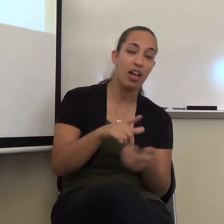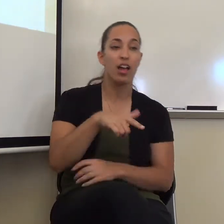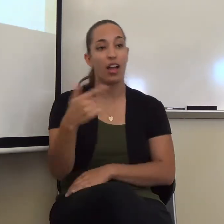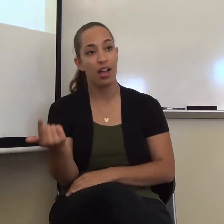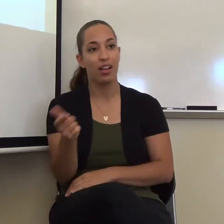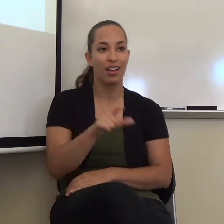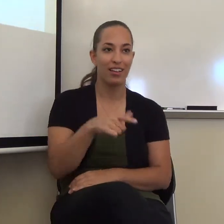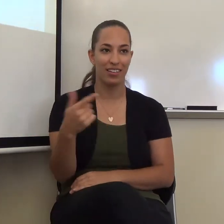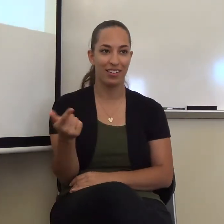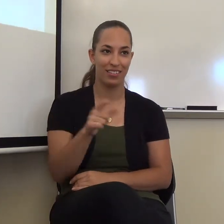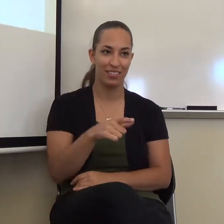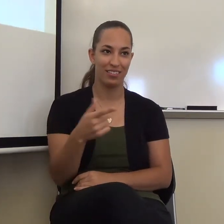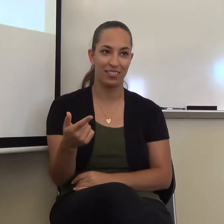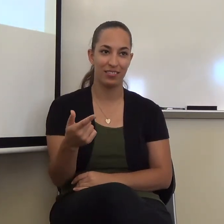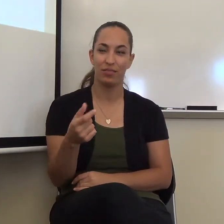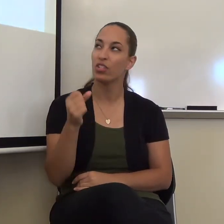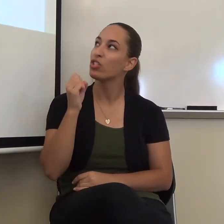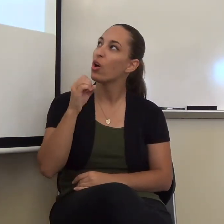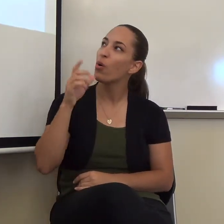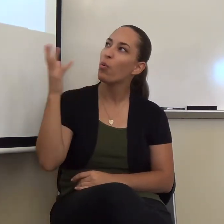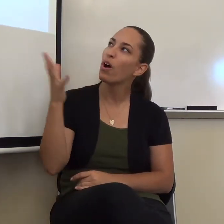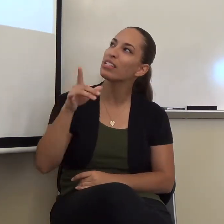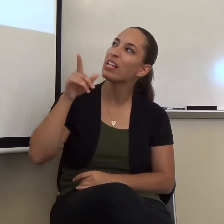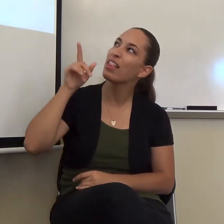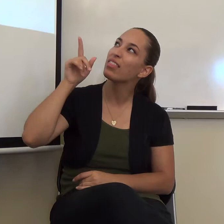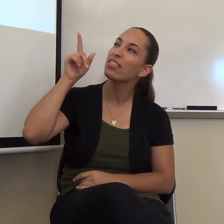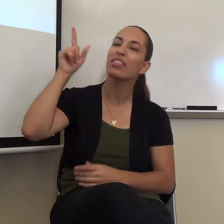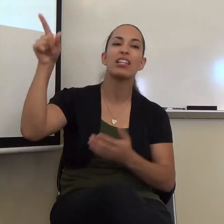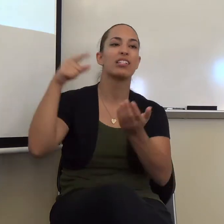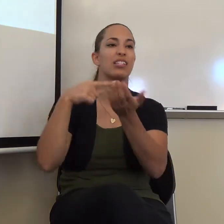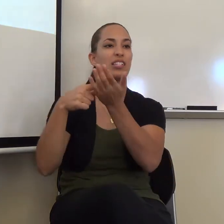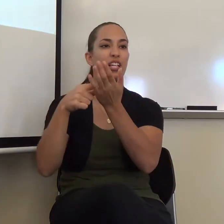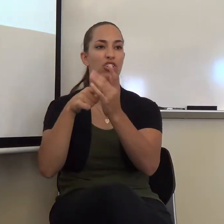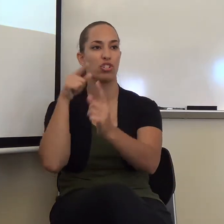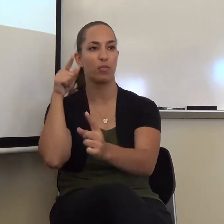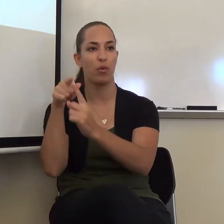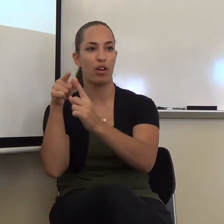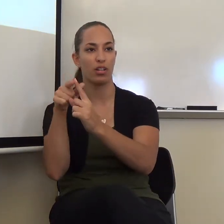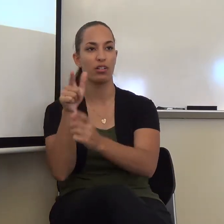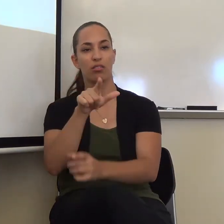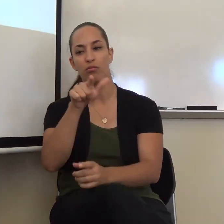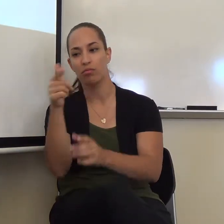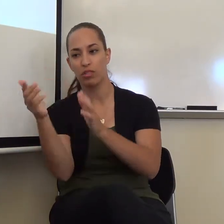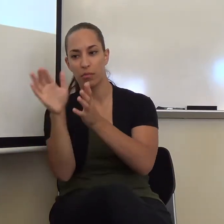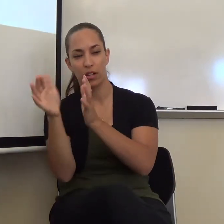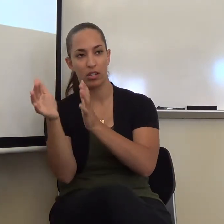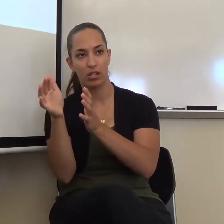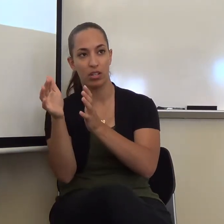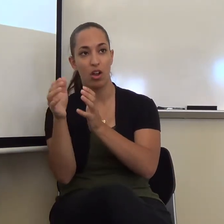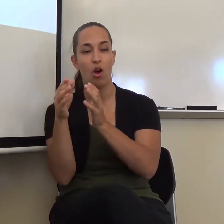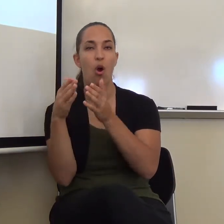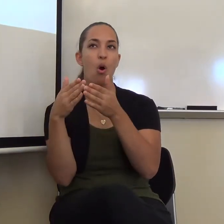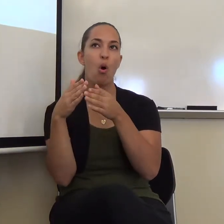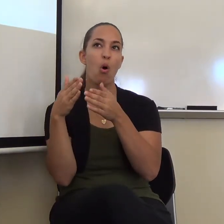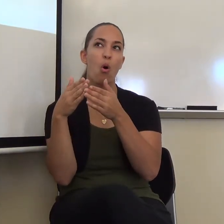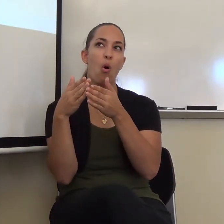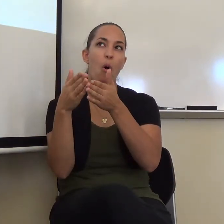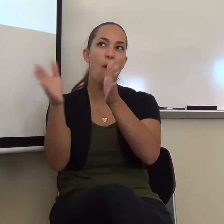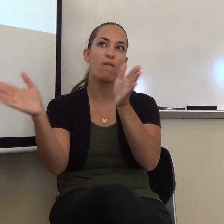heavy and light viewers? Like overall viewing. Well, overall viewing and how does